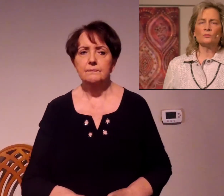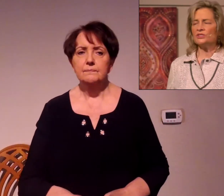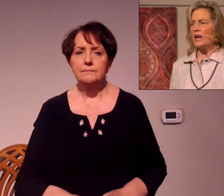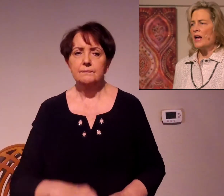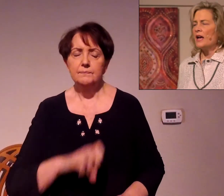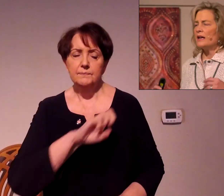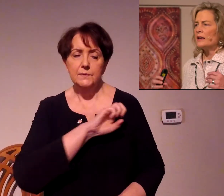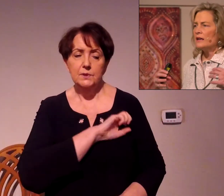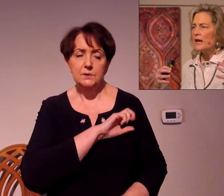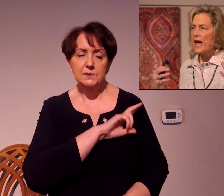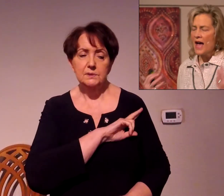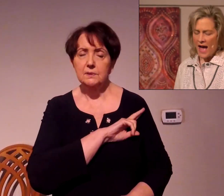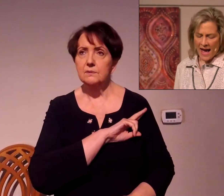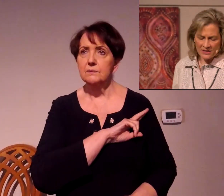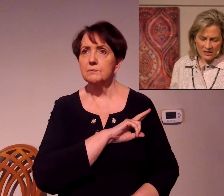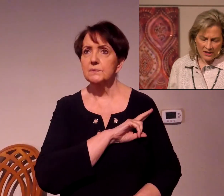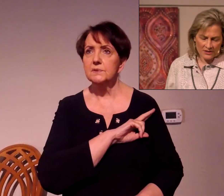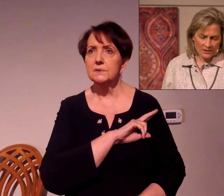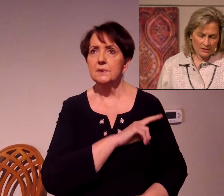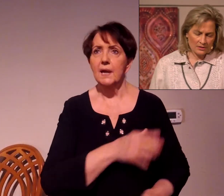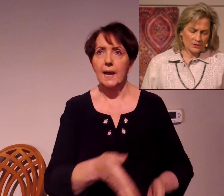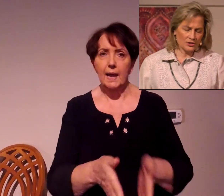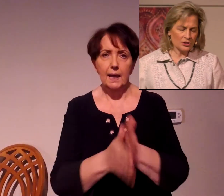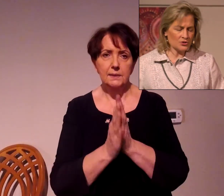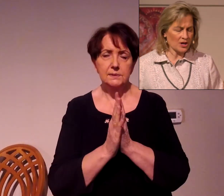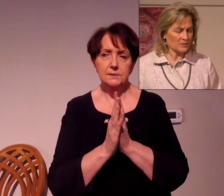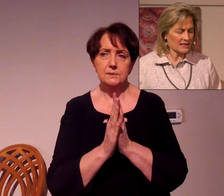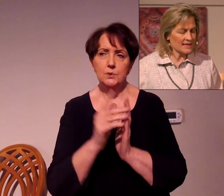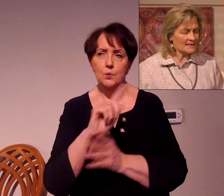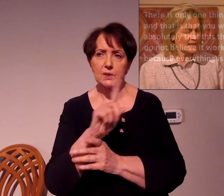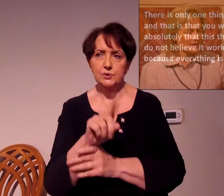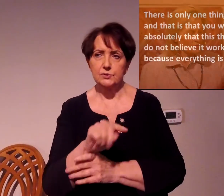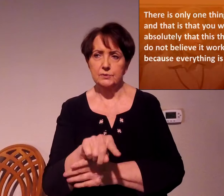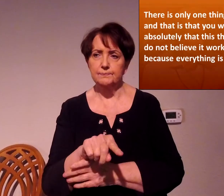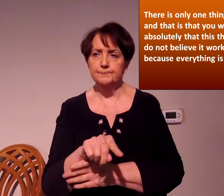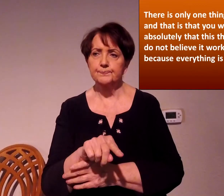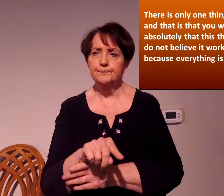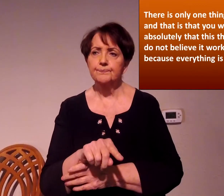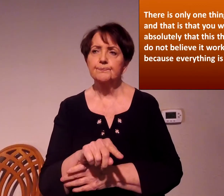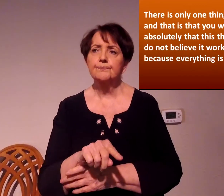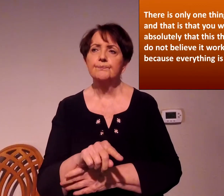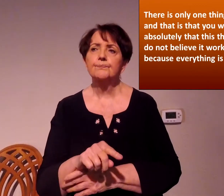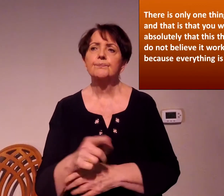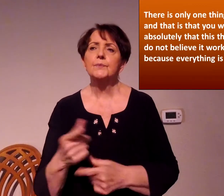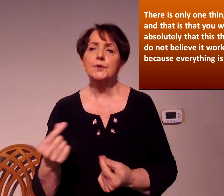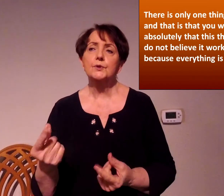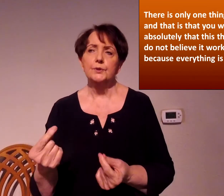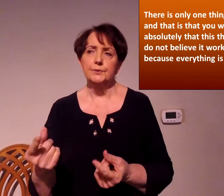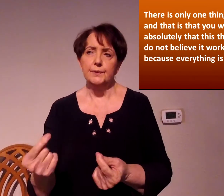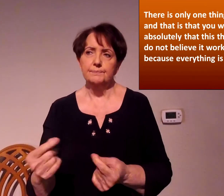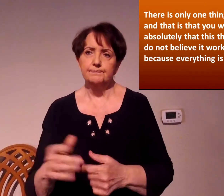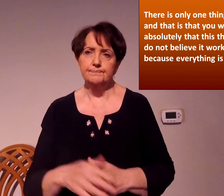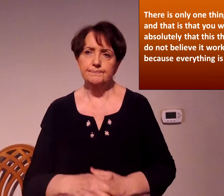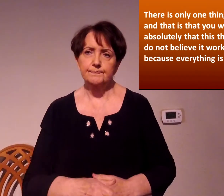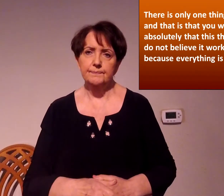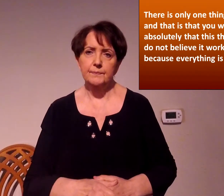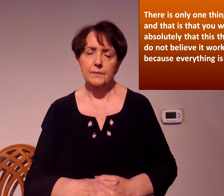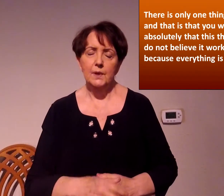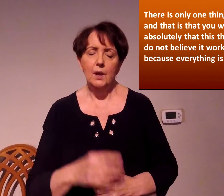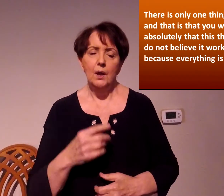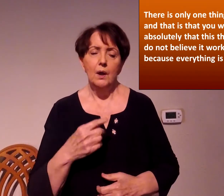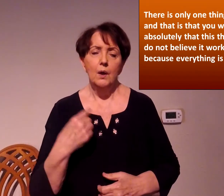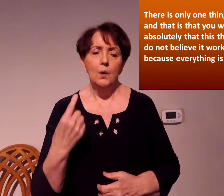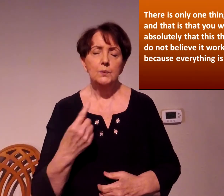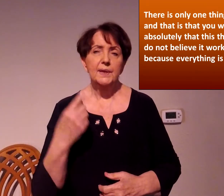Ernest Holmes asked us to do something. He said, there's only one thing that I ask of